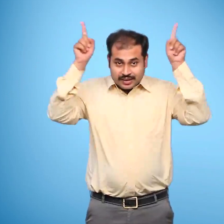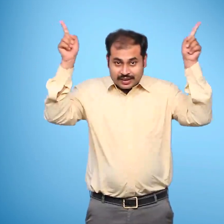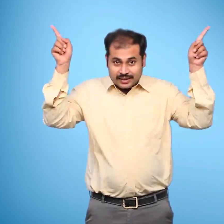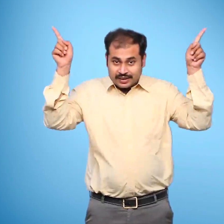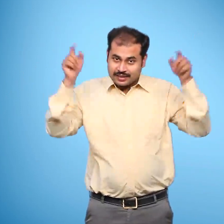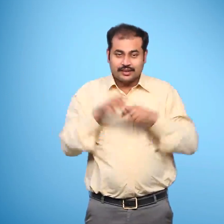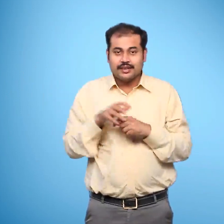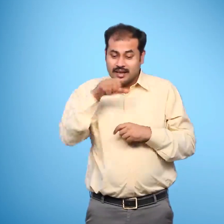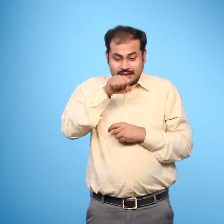Scorecard of deer,